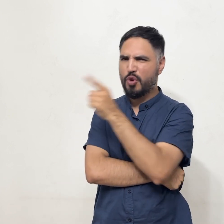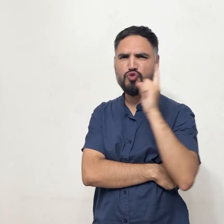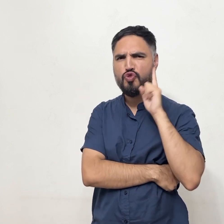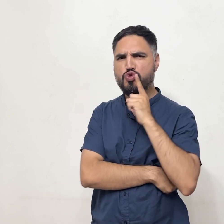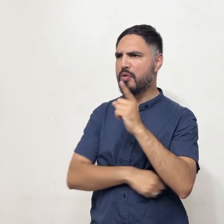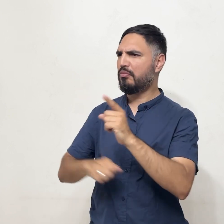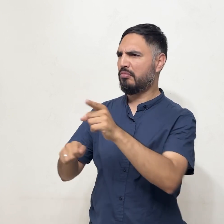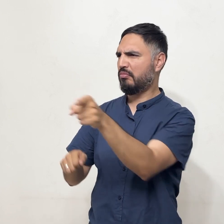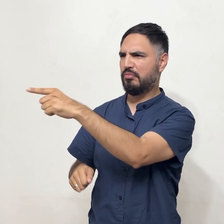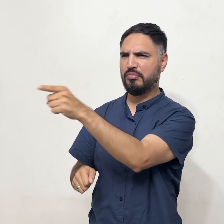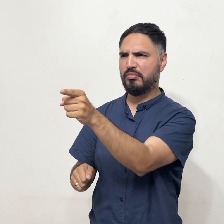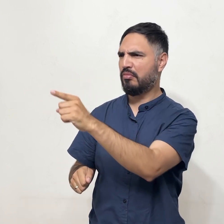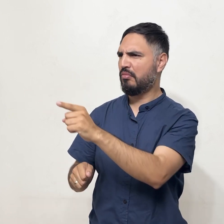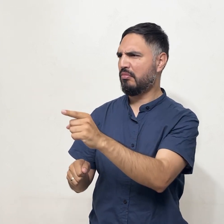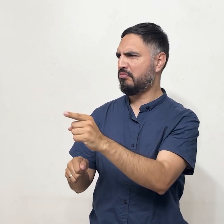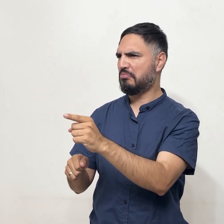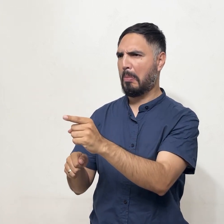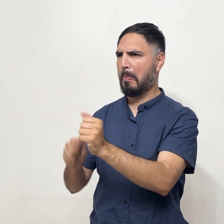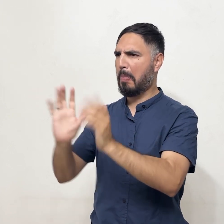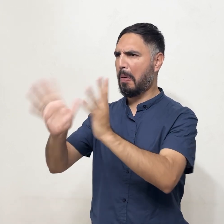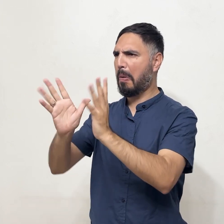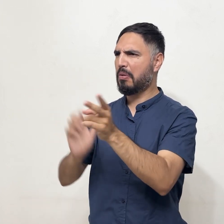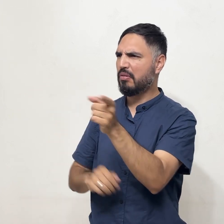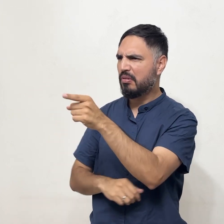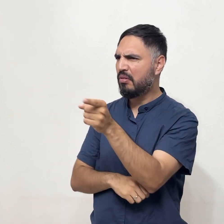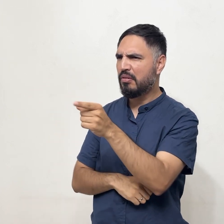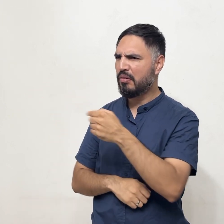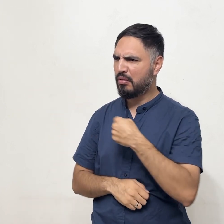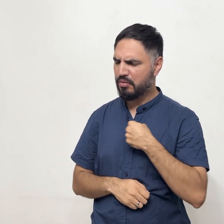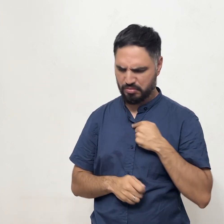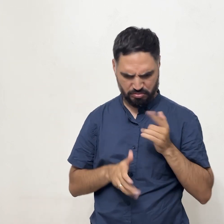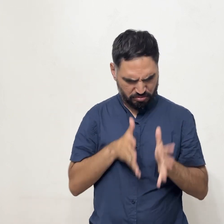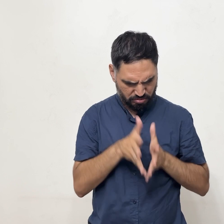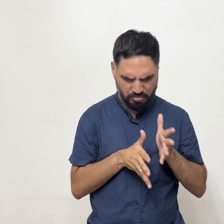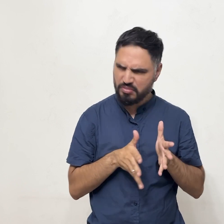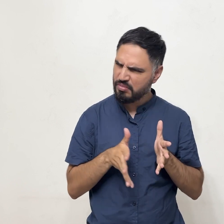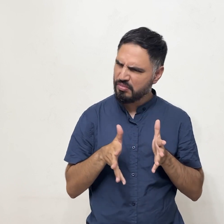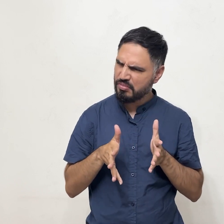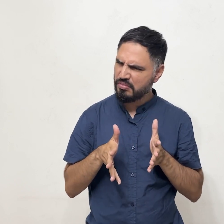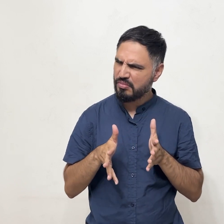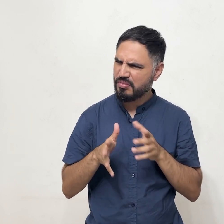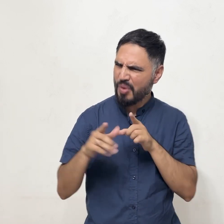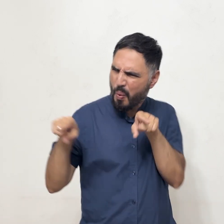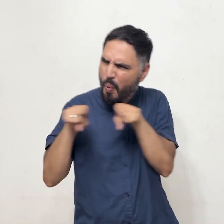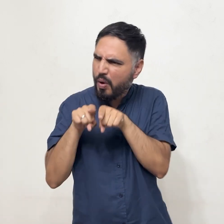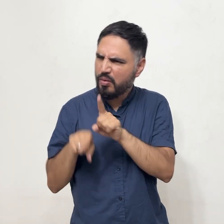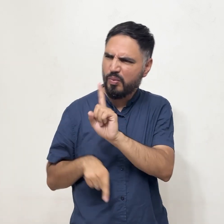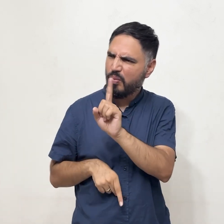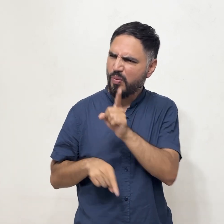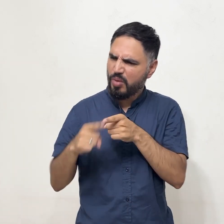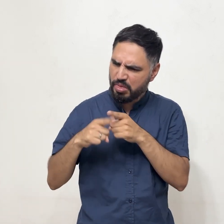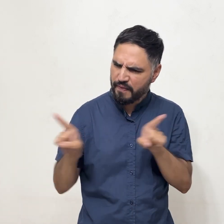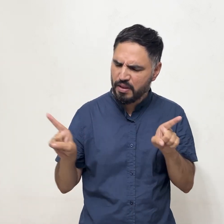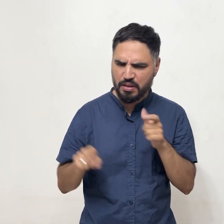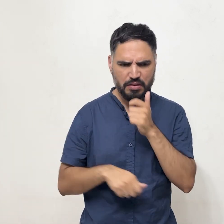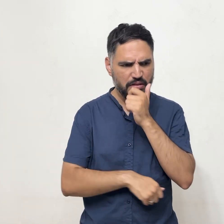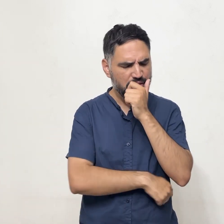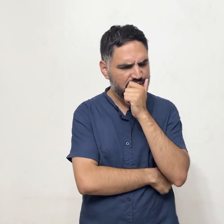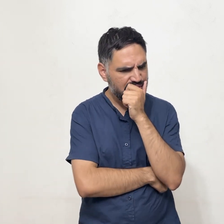I noticed that when they talked to each other, they didn't always use the same structure I was using. Why was